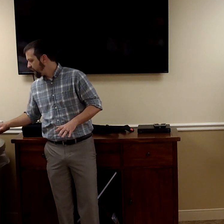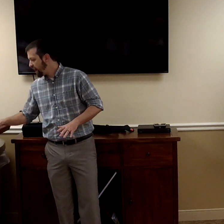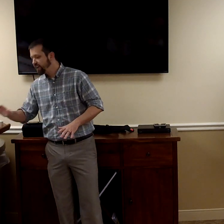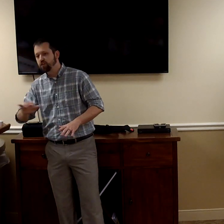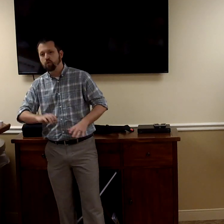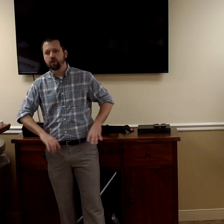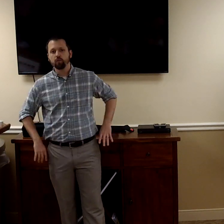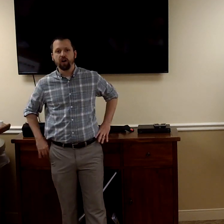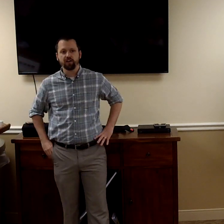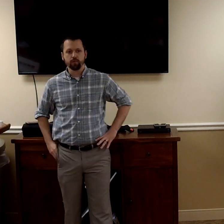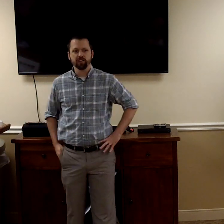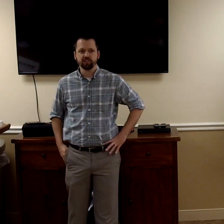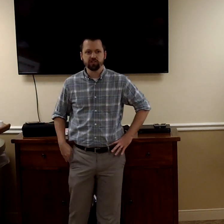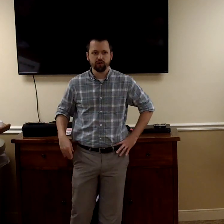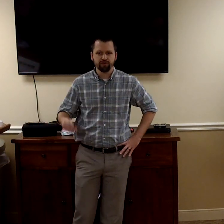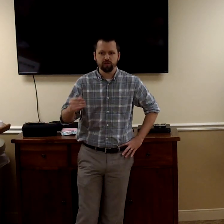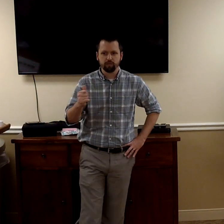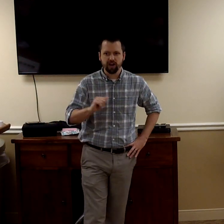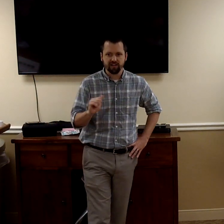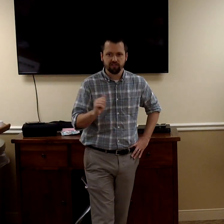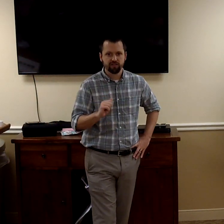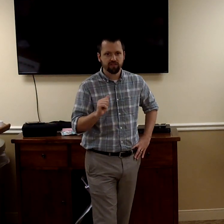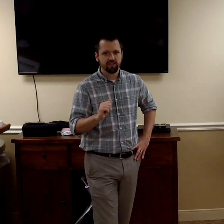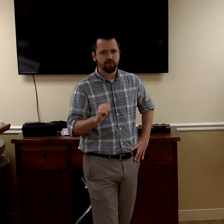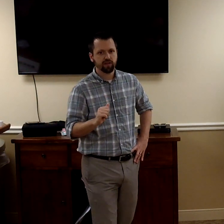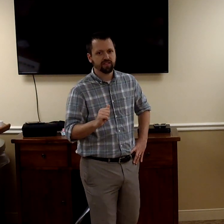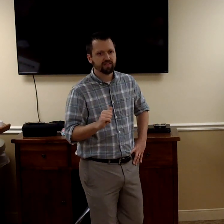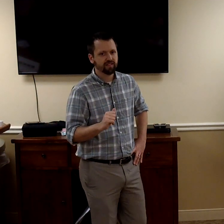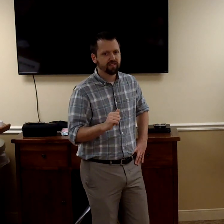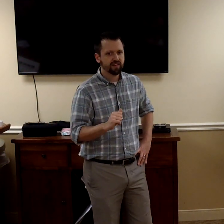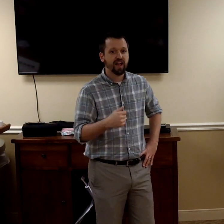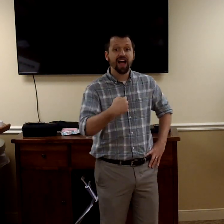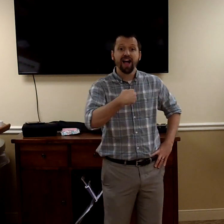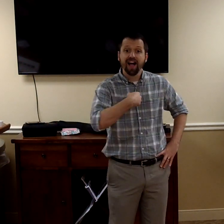I don't want water. We're going to just do a few of the practices. I.